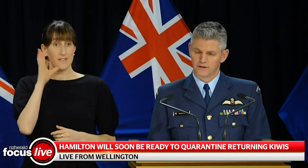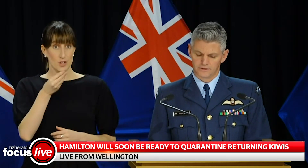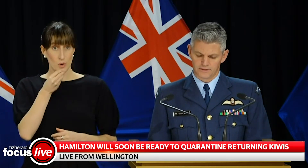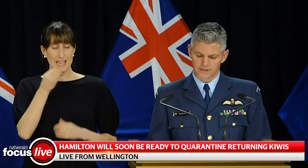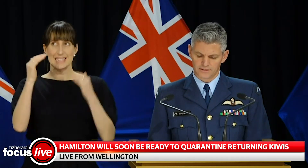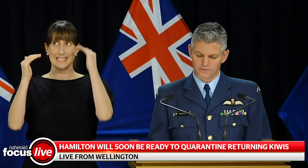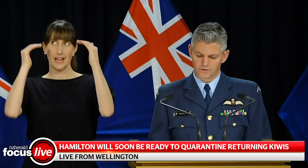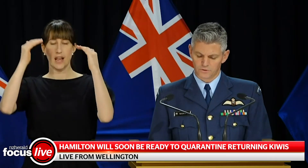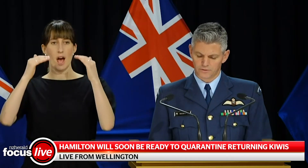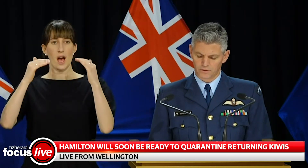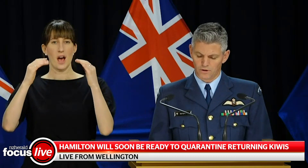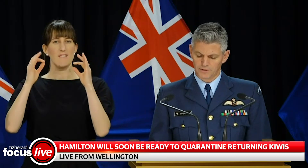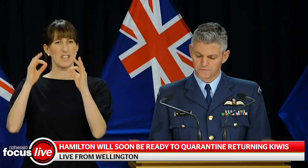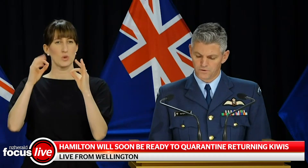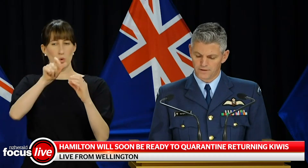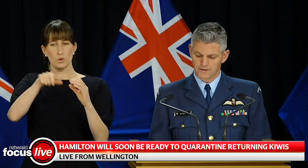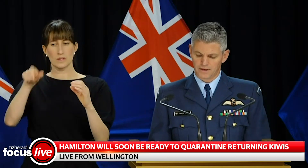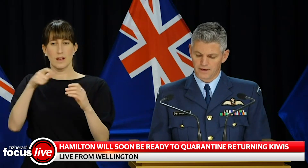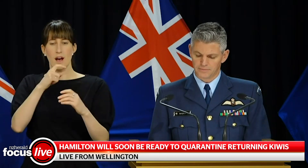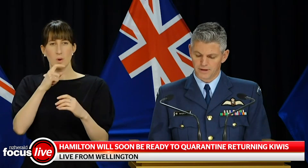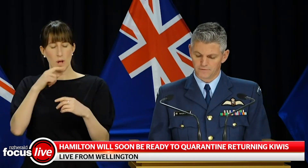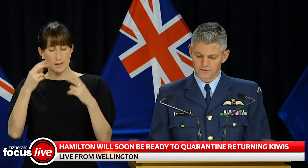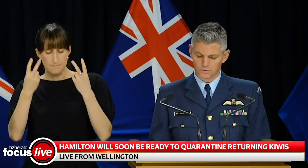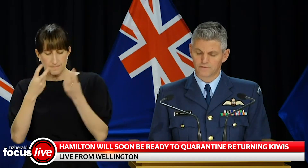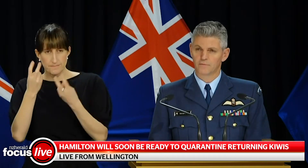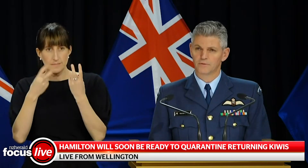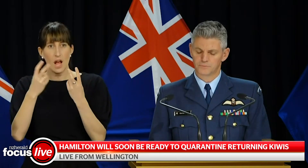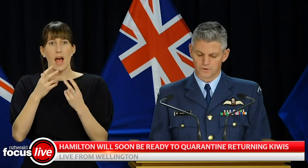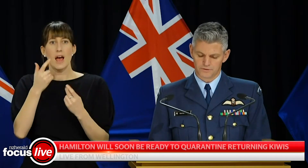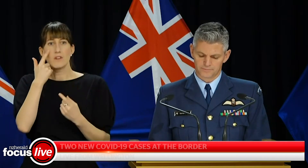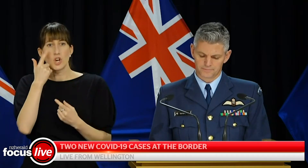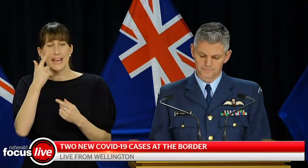afternoon to discuss the resourcing requirements further as part of this all-of-government response.